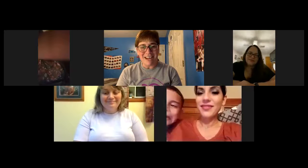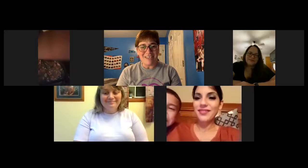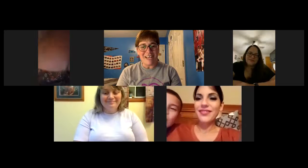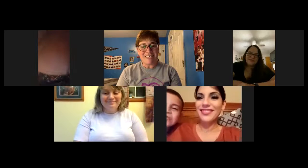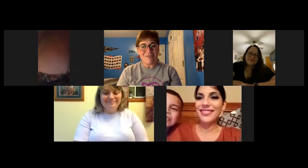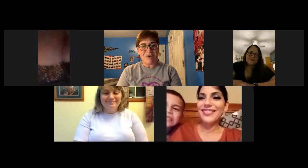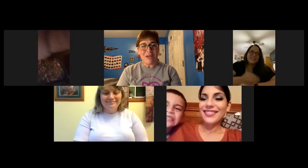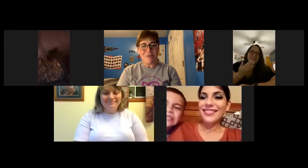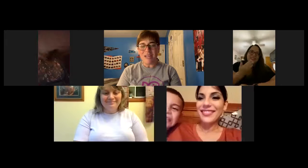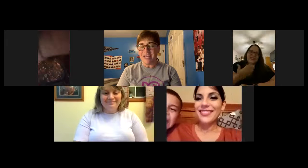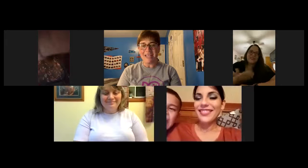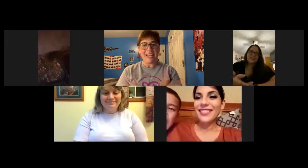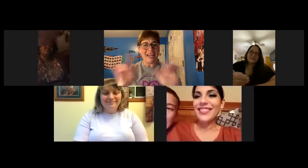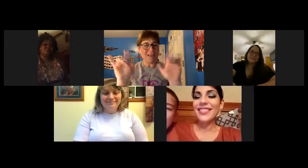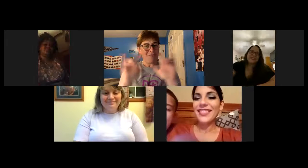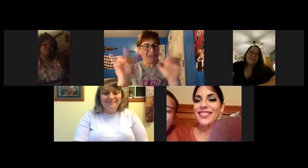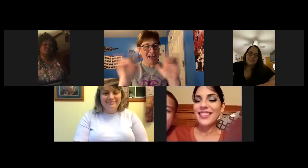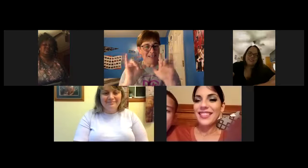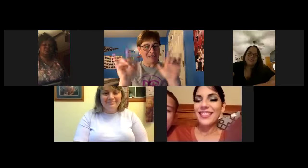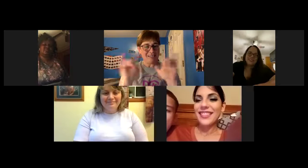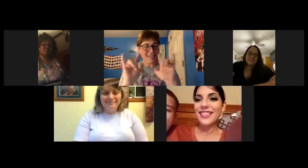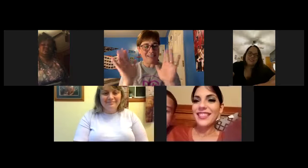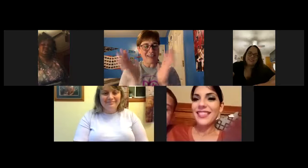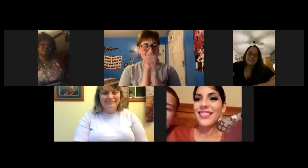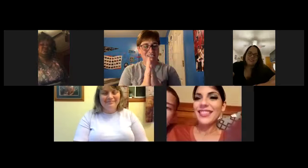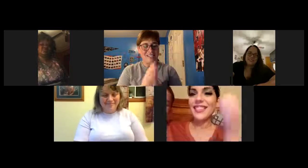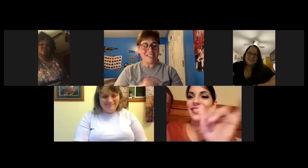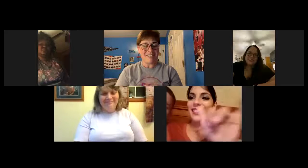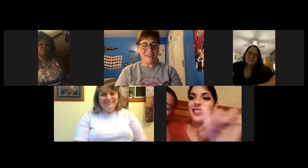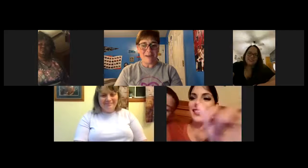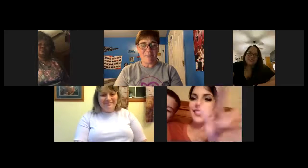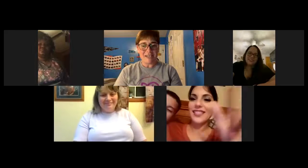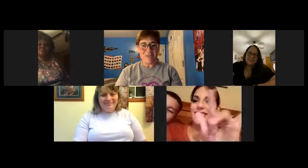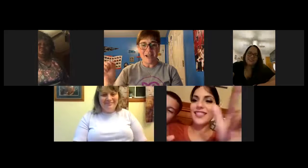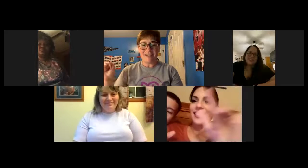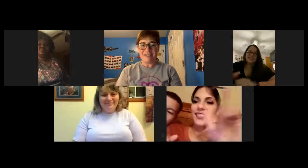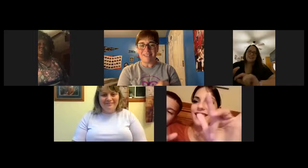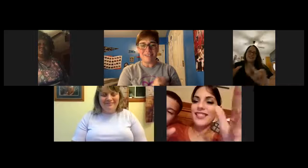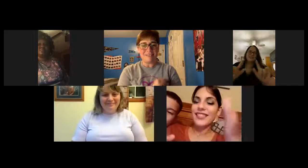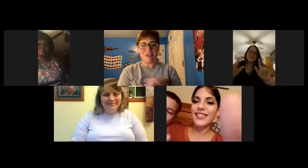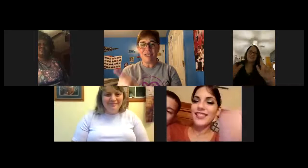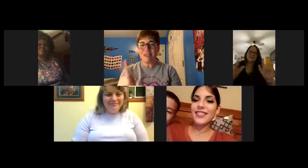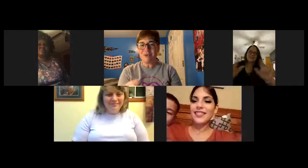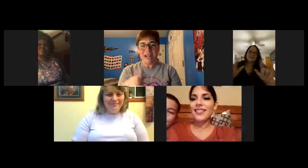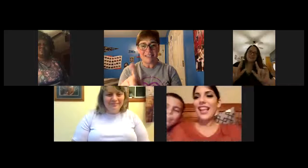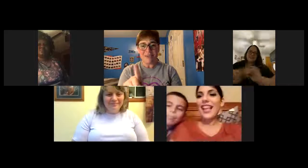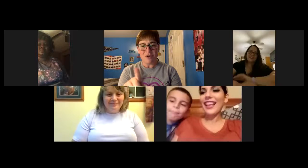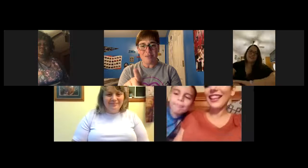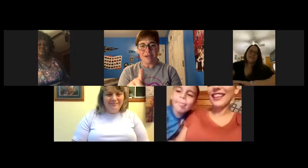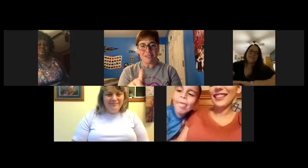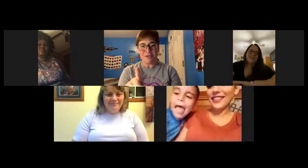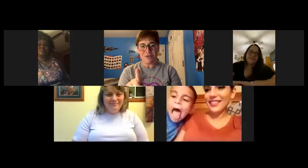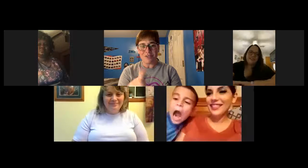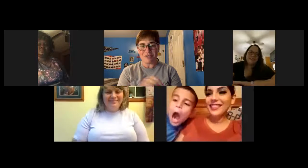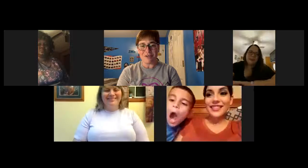All right, you guys have a great week, and love you guys, and you guys have fun and practice, and don't get into an accident while